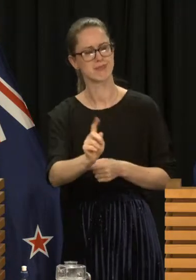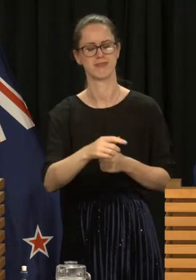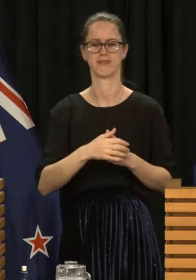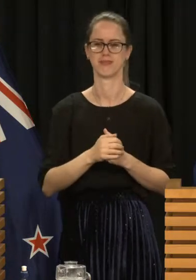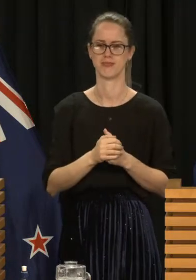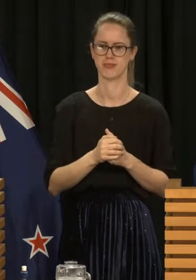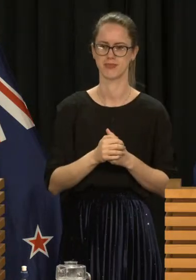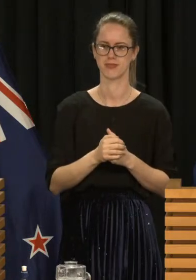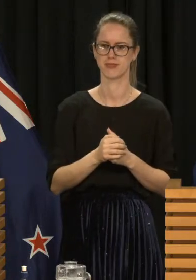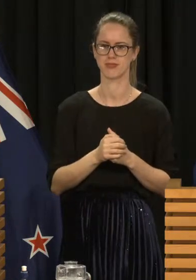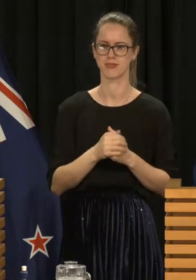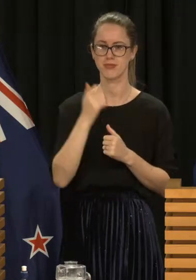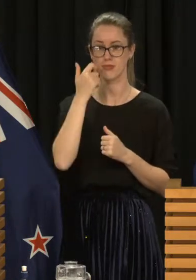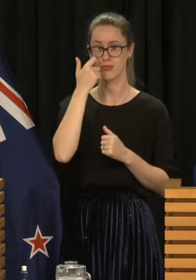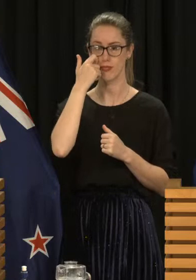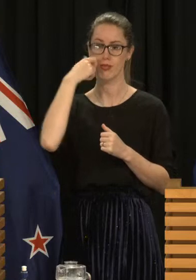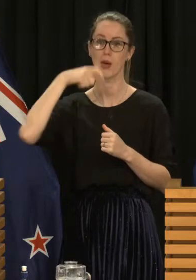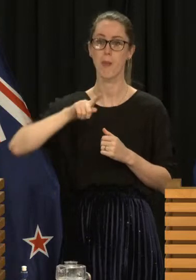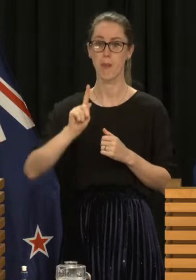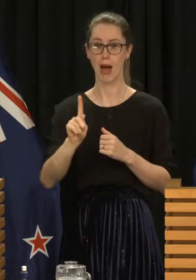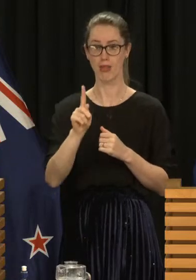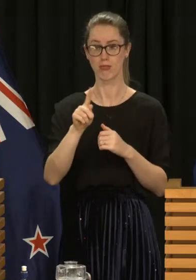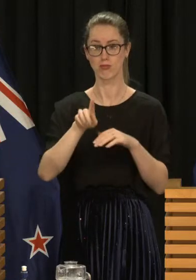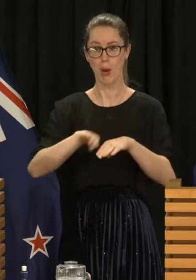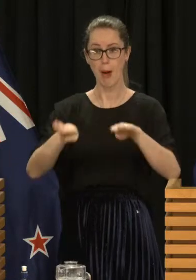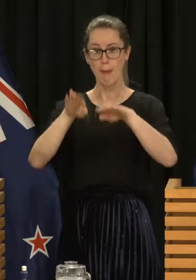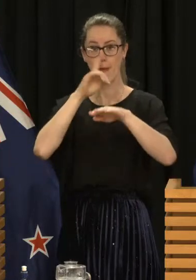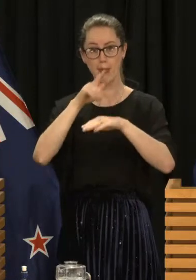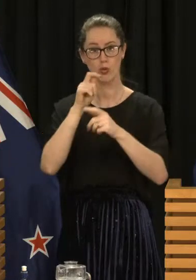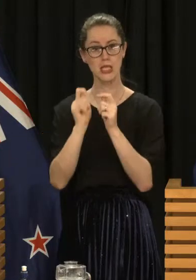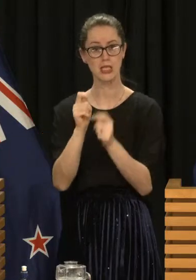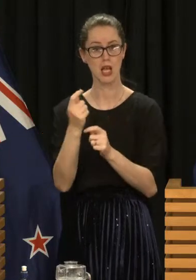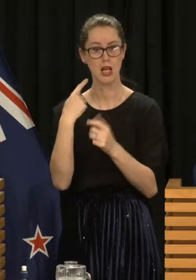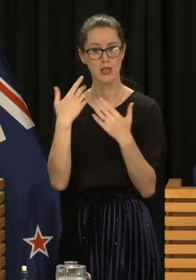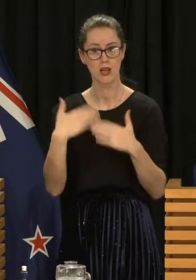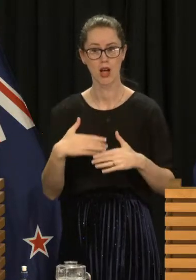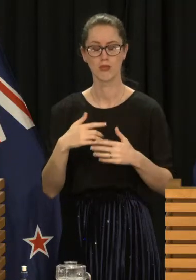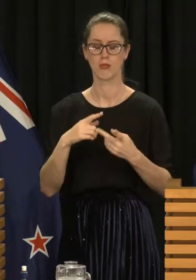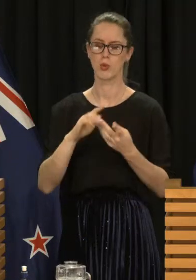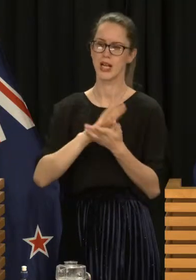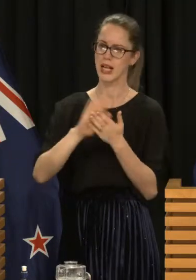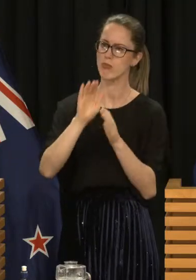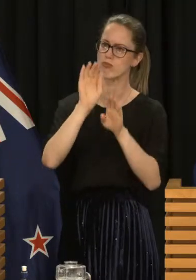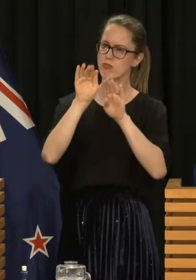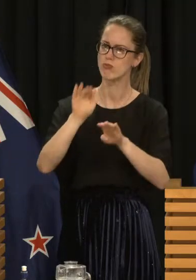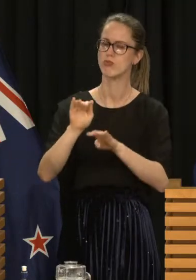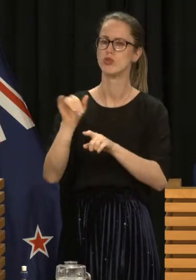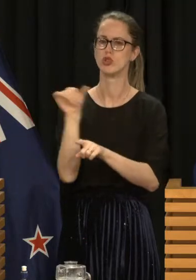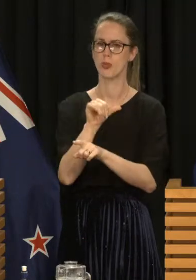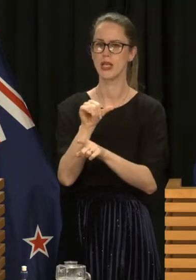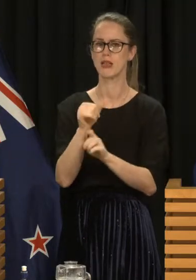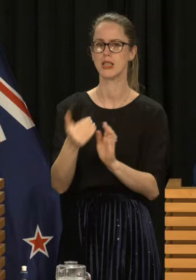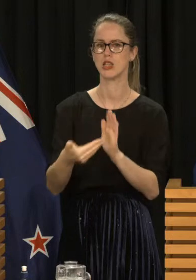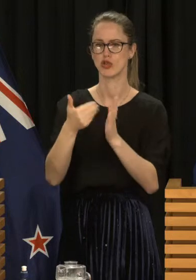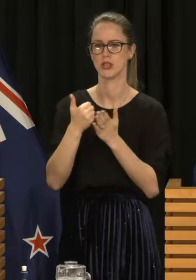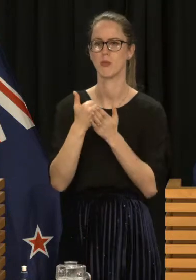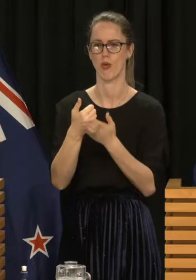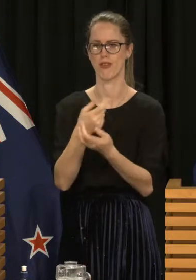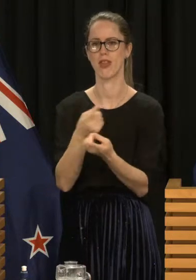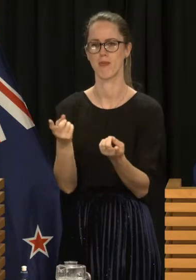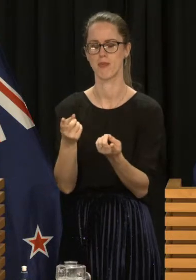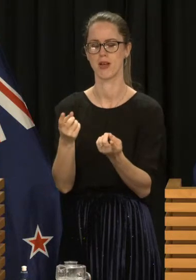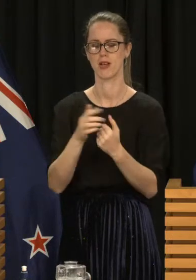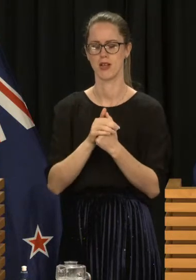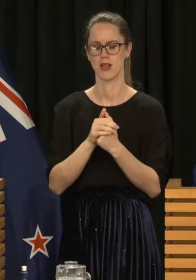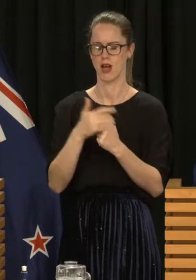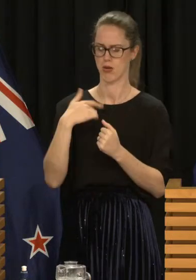happened. The testing was happening last night. There was sort of clear guidance that there should have been additional support there. When